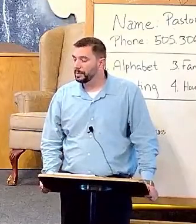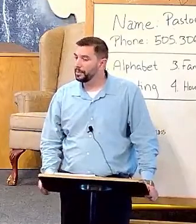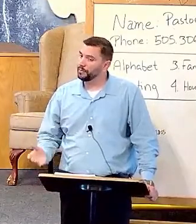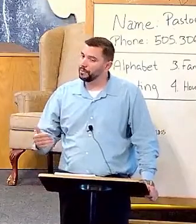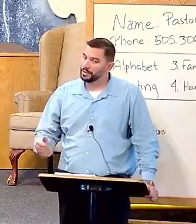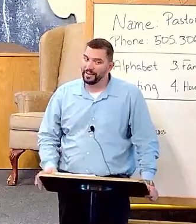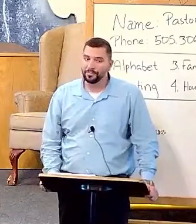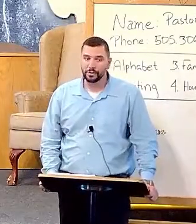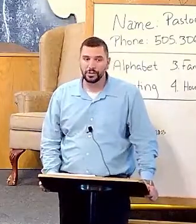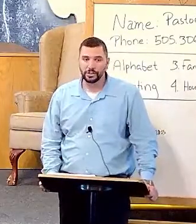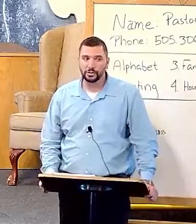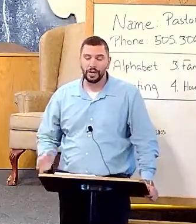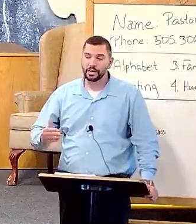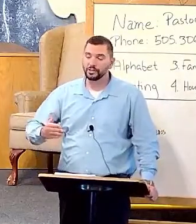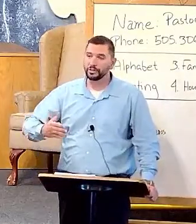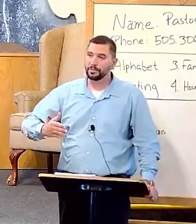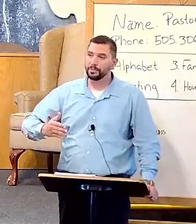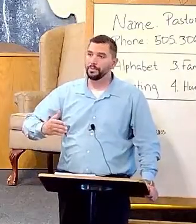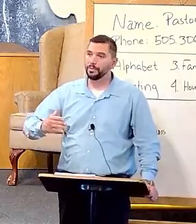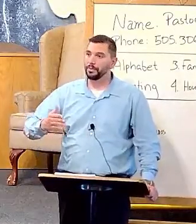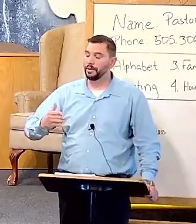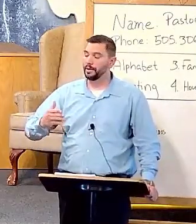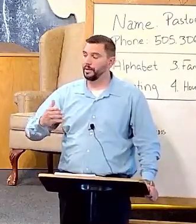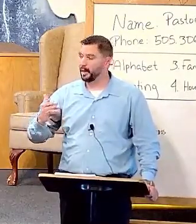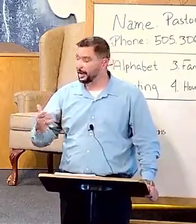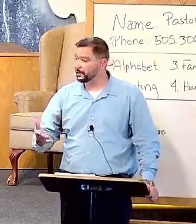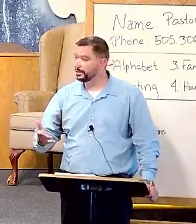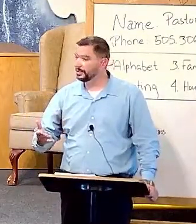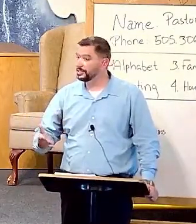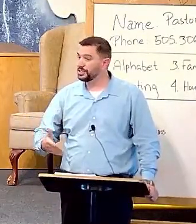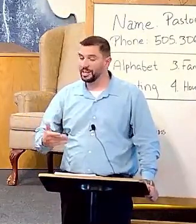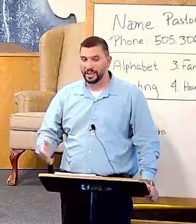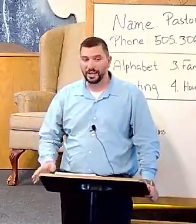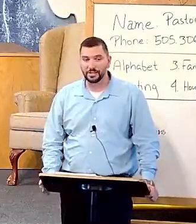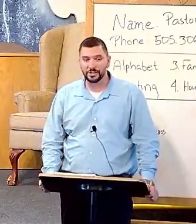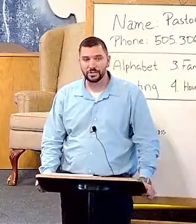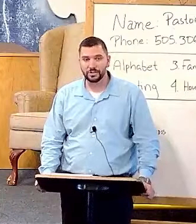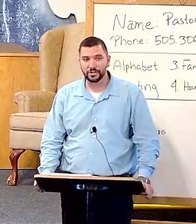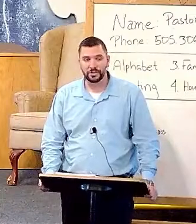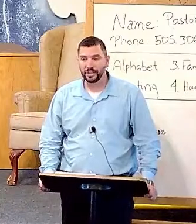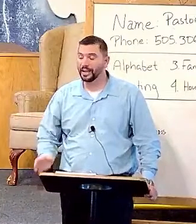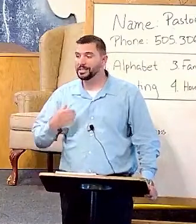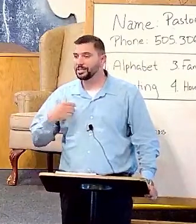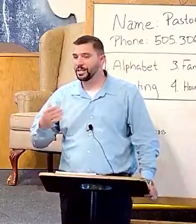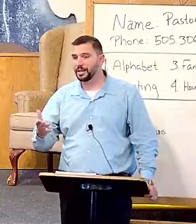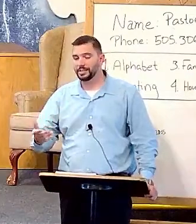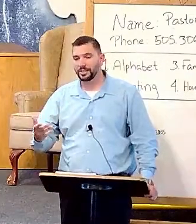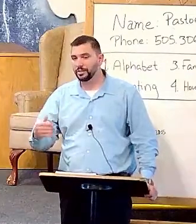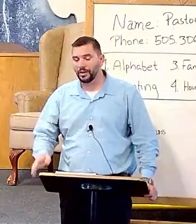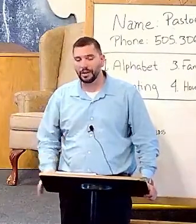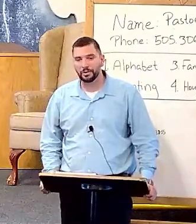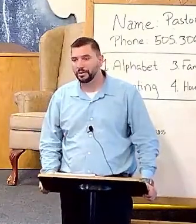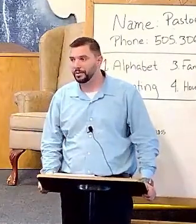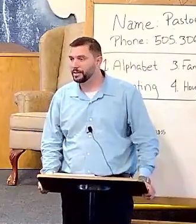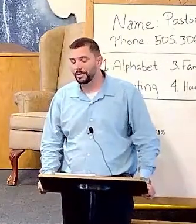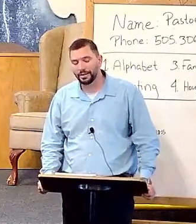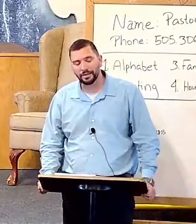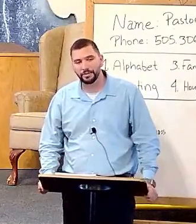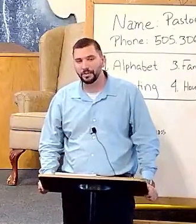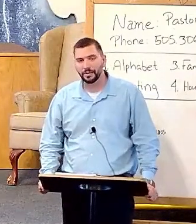for a deaf person to actually accurately say that, like I could say that and say, I really don't like you right now,